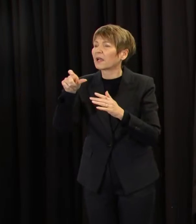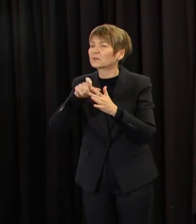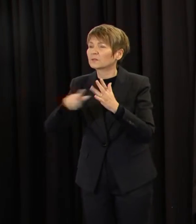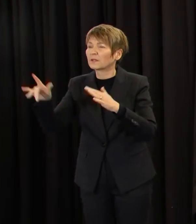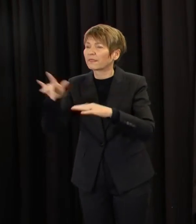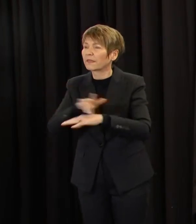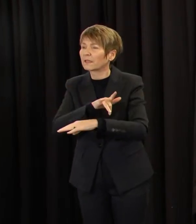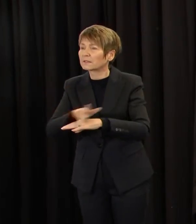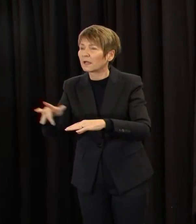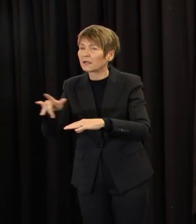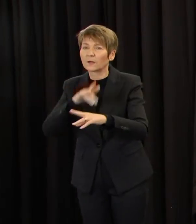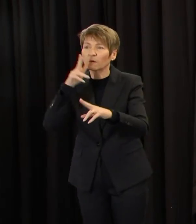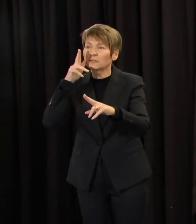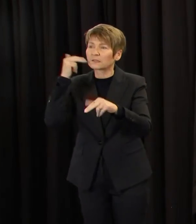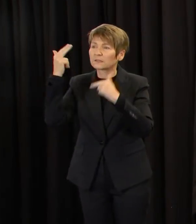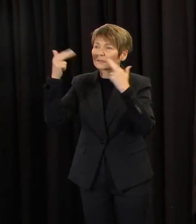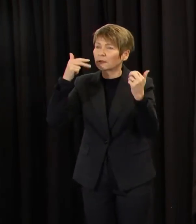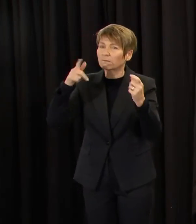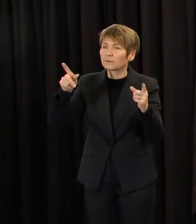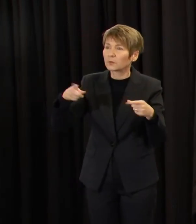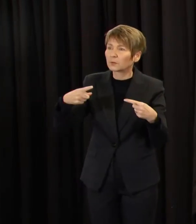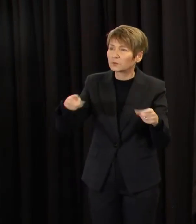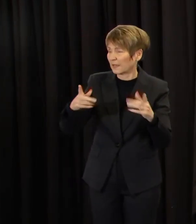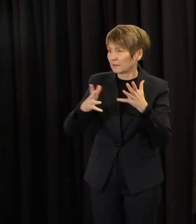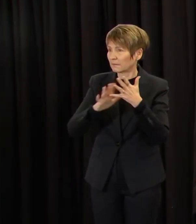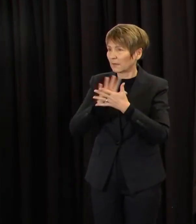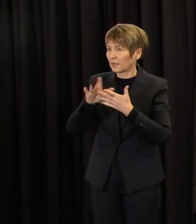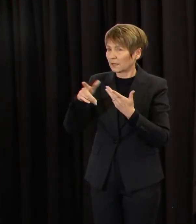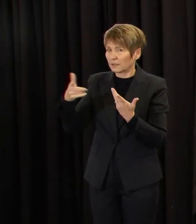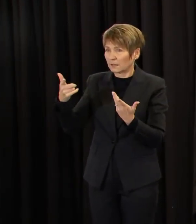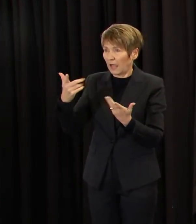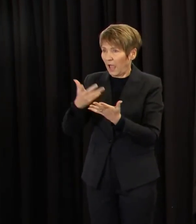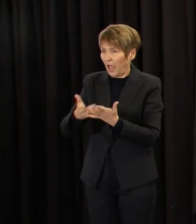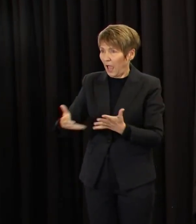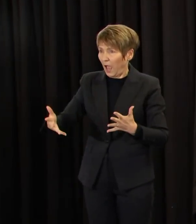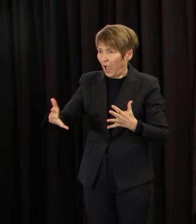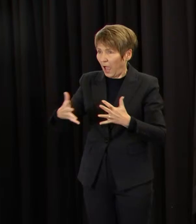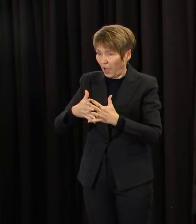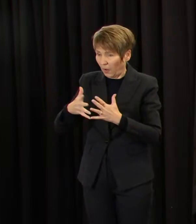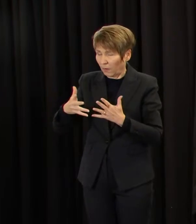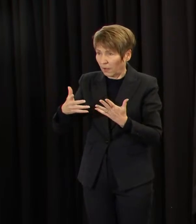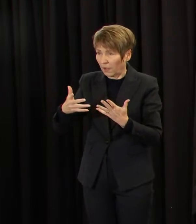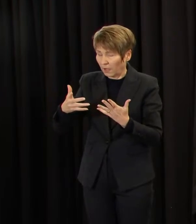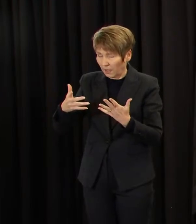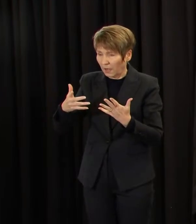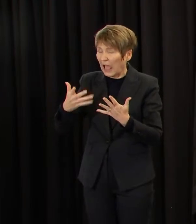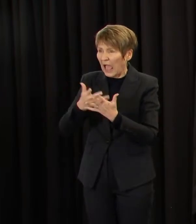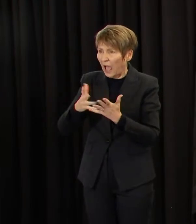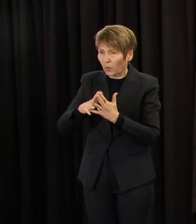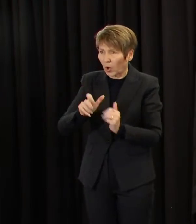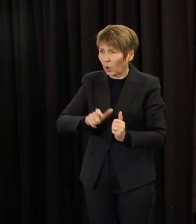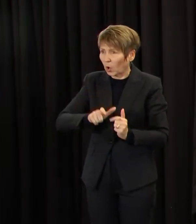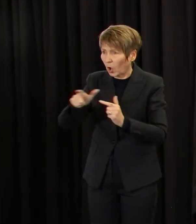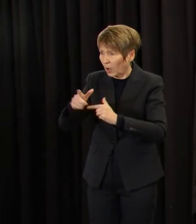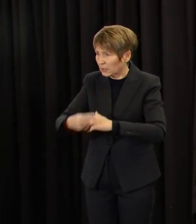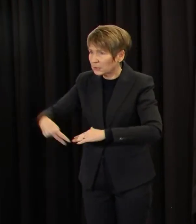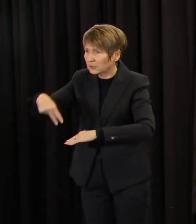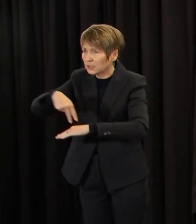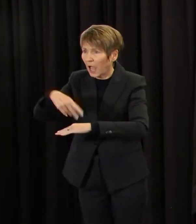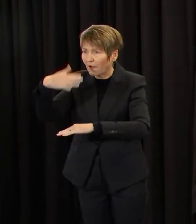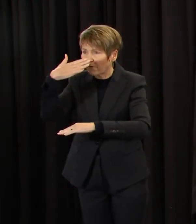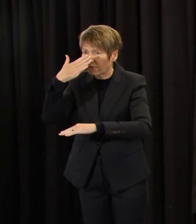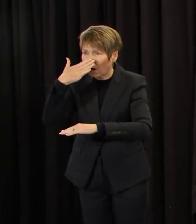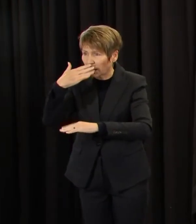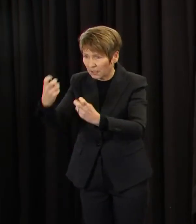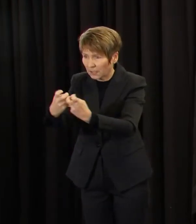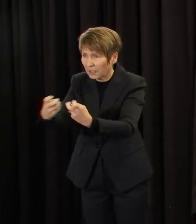He's doing his SACs online. For those performing SACs, we are asking students to take a test beforehand, 48 hours beforehand, through any